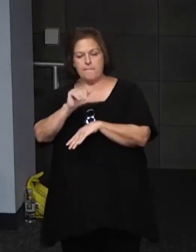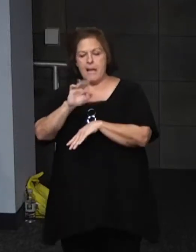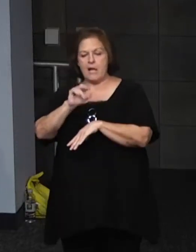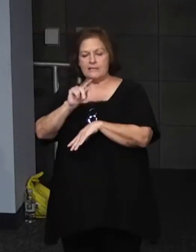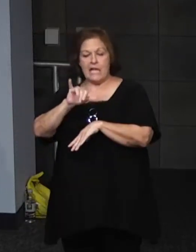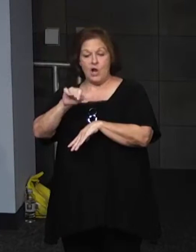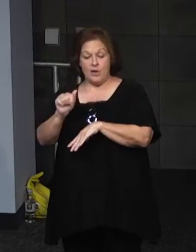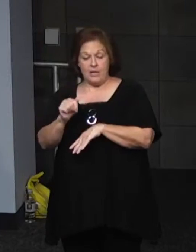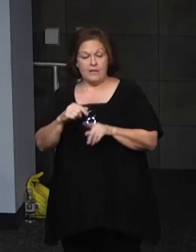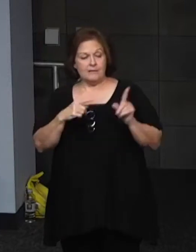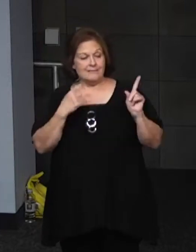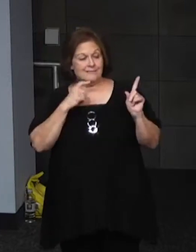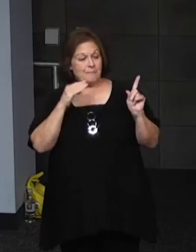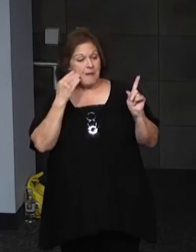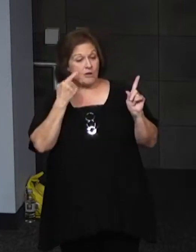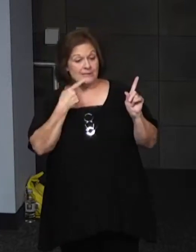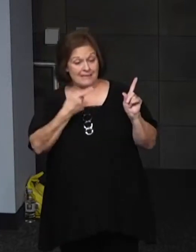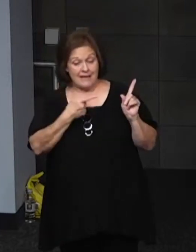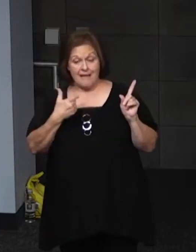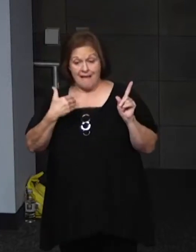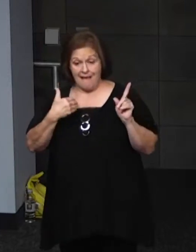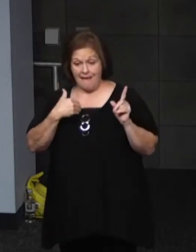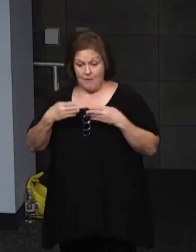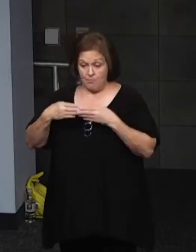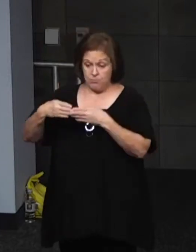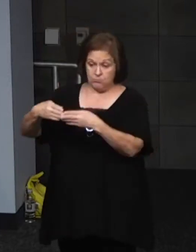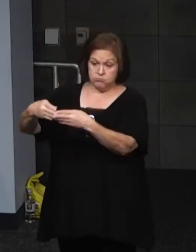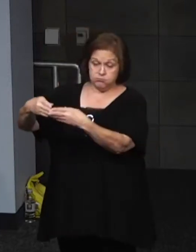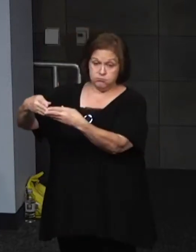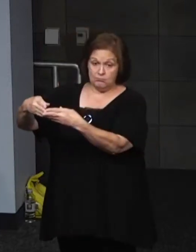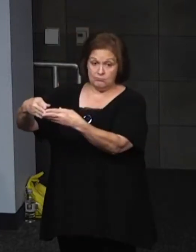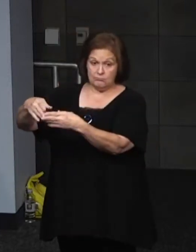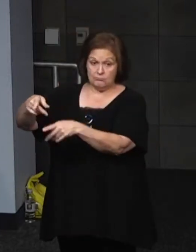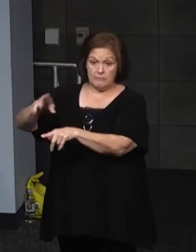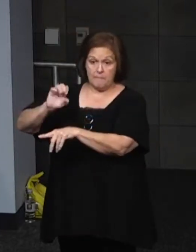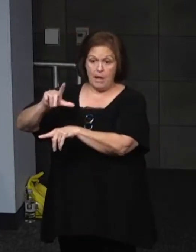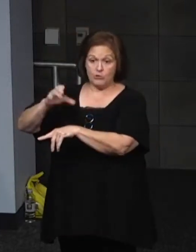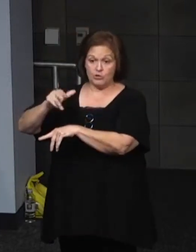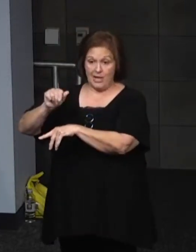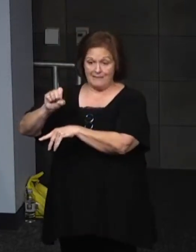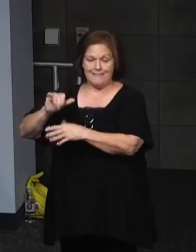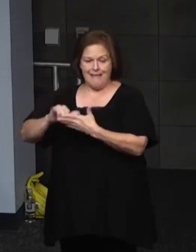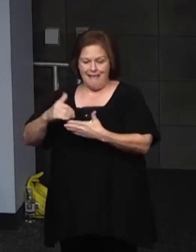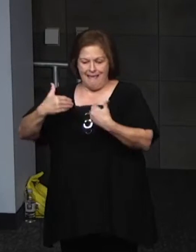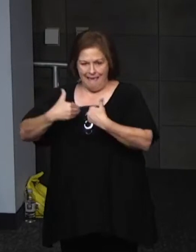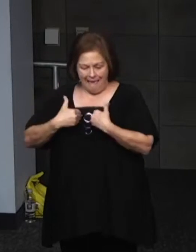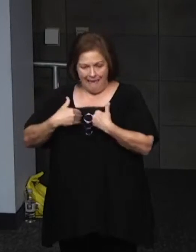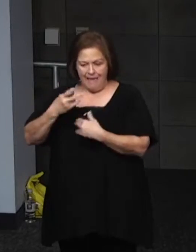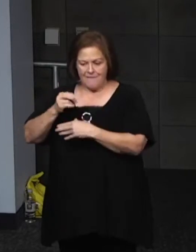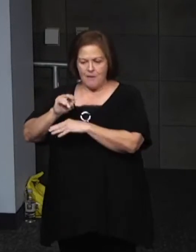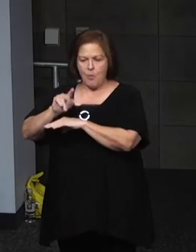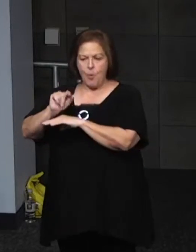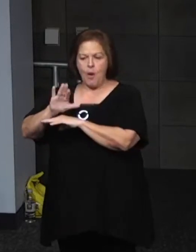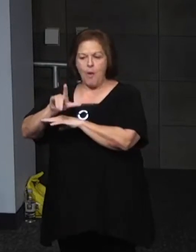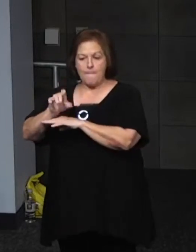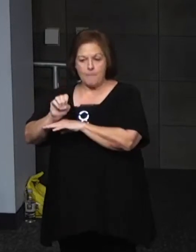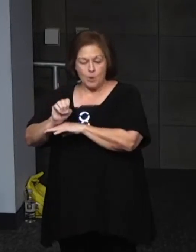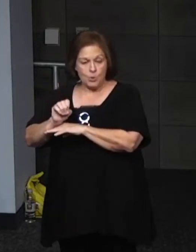have, as the mayor said, we have a barge in Belle Chase that has portable pumps on it that will be barged